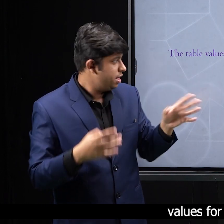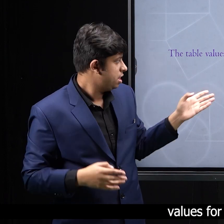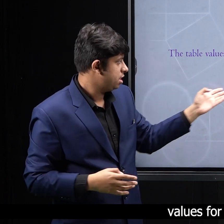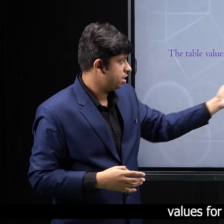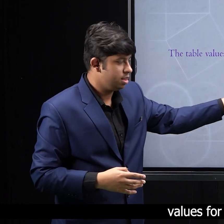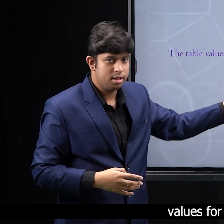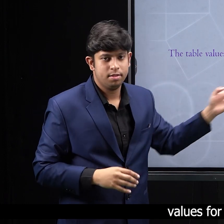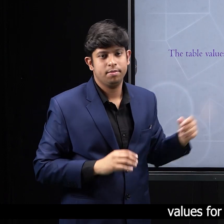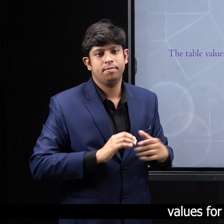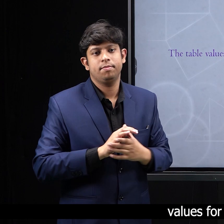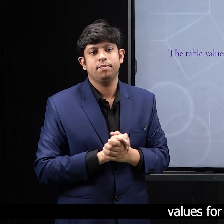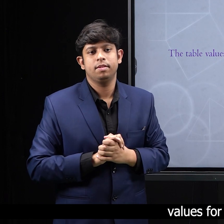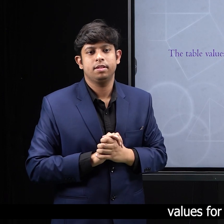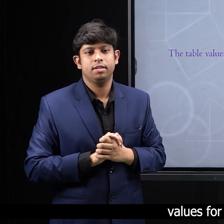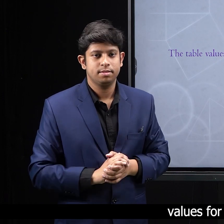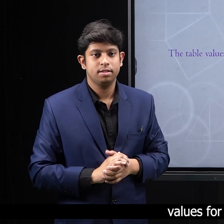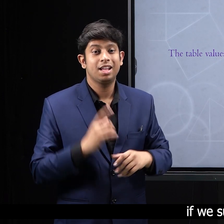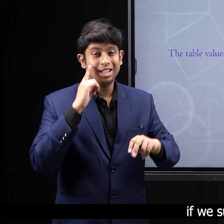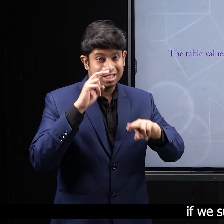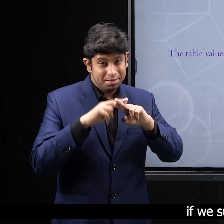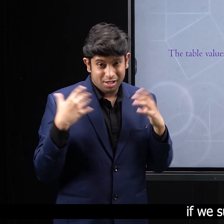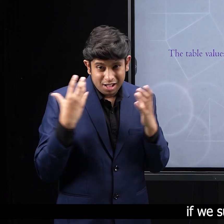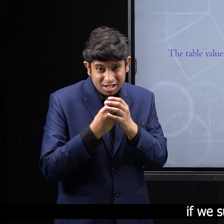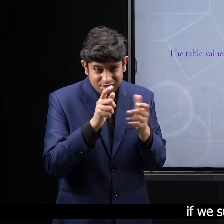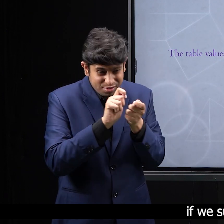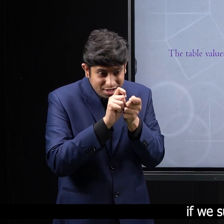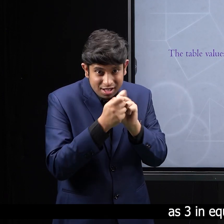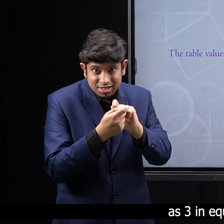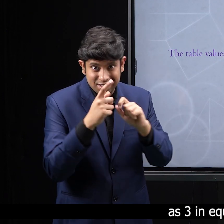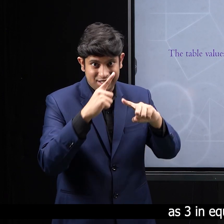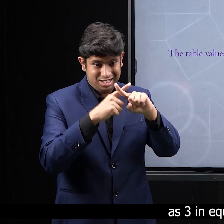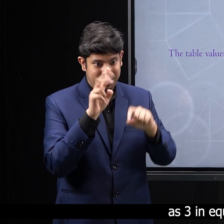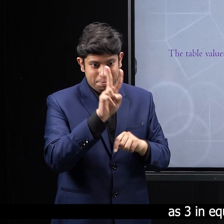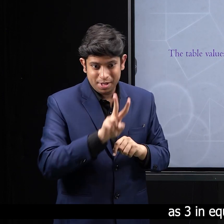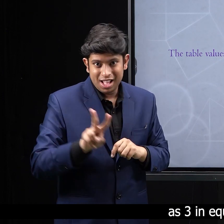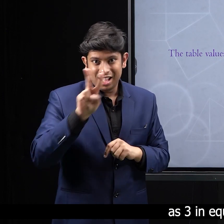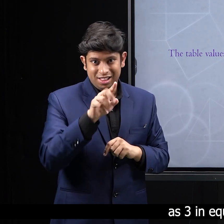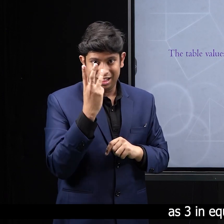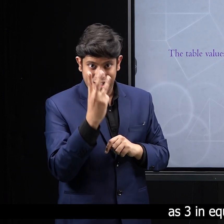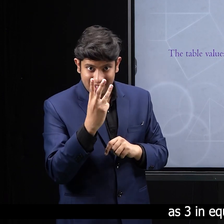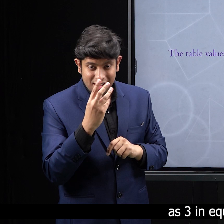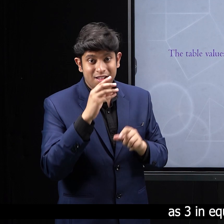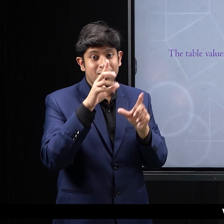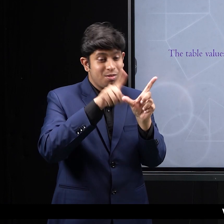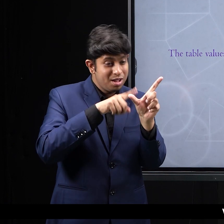for equation 2 will be, if we substitute x value as 3 in equation 2, we get y value as